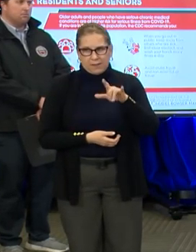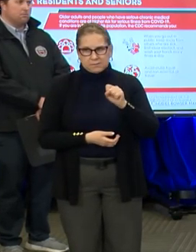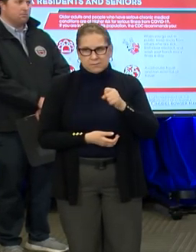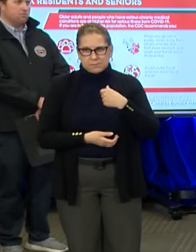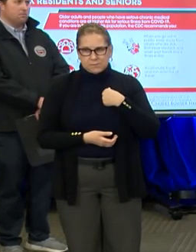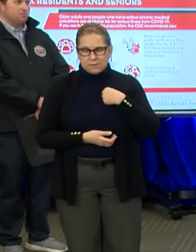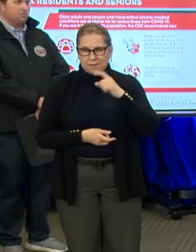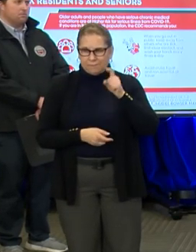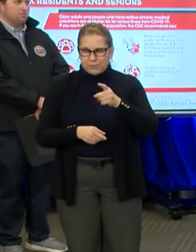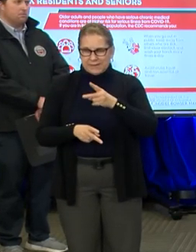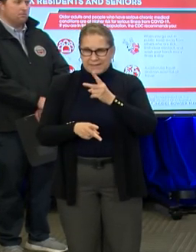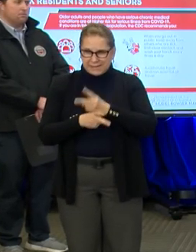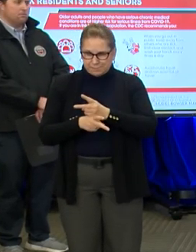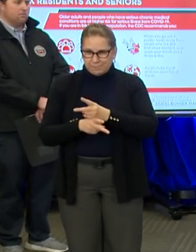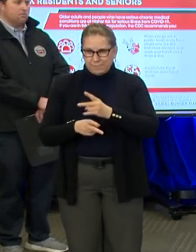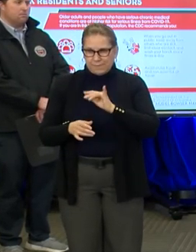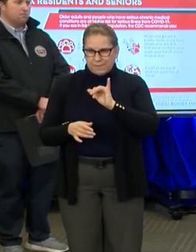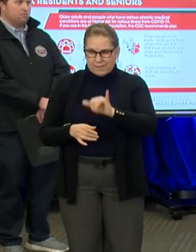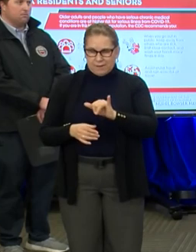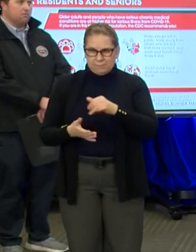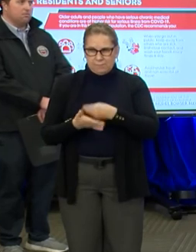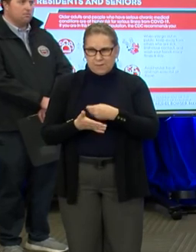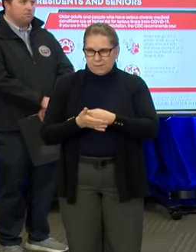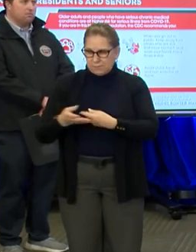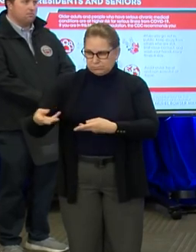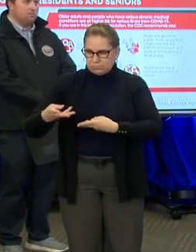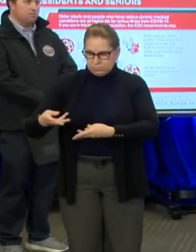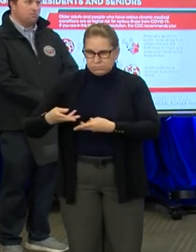flow. And keep in mind that